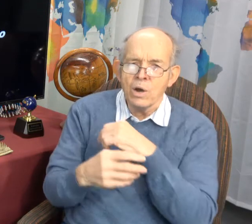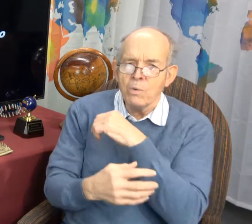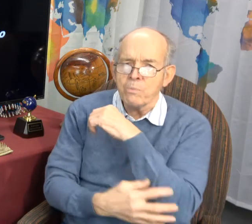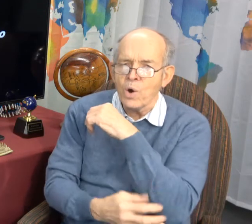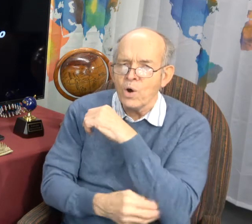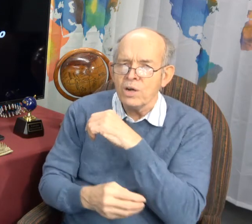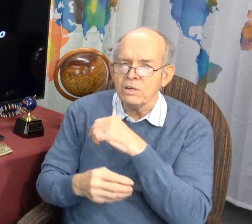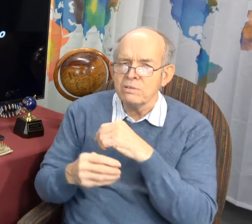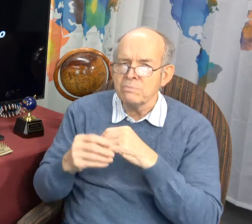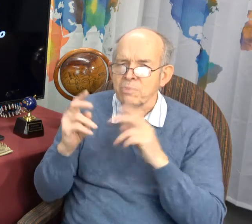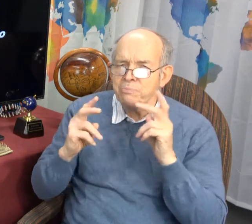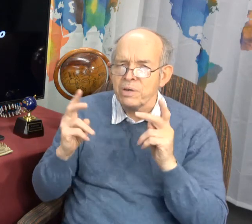poor people.